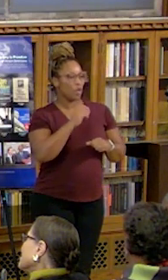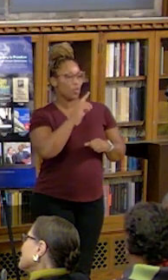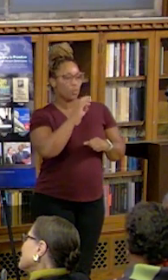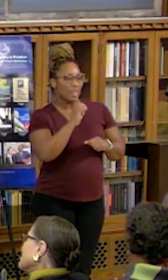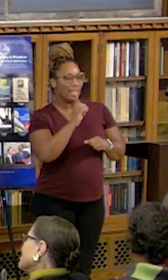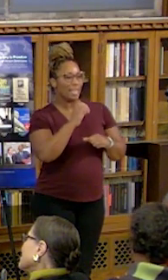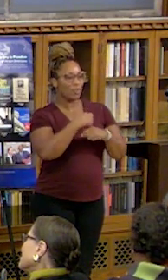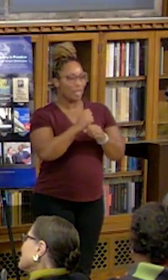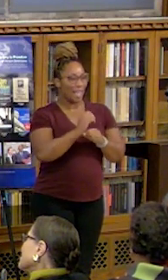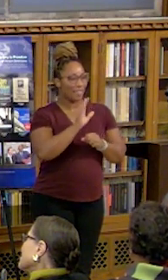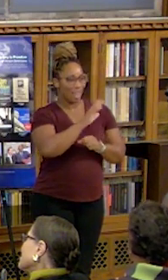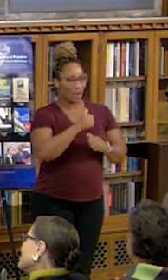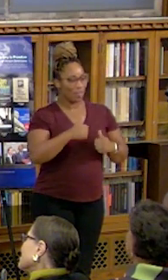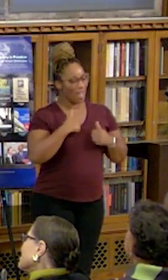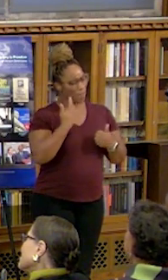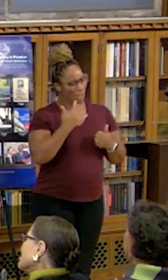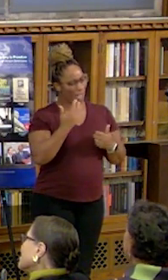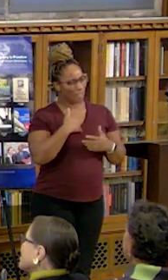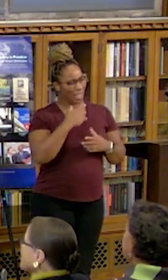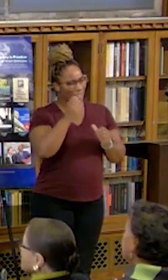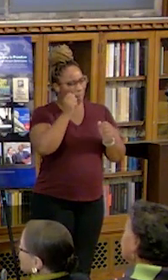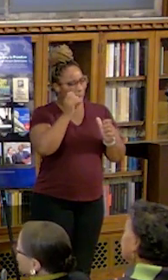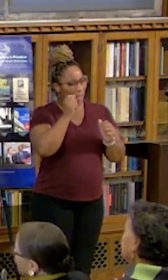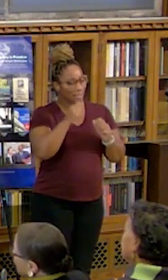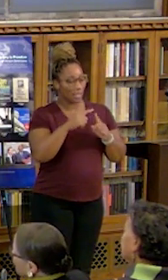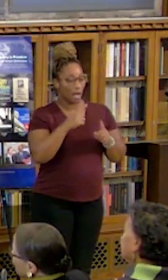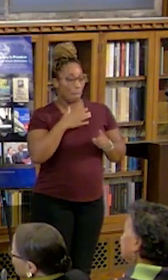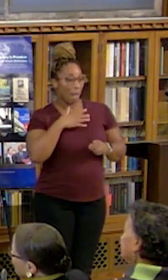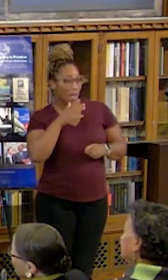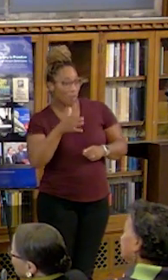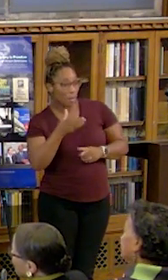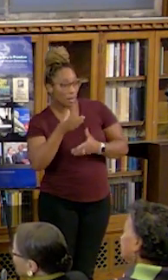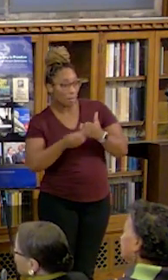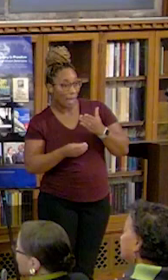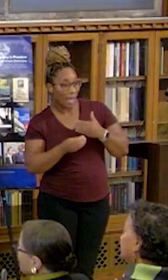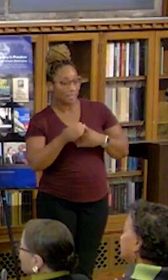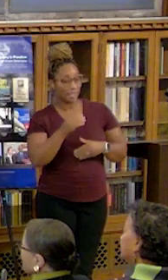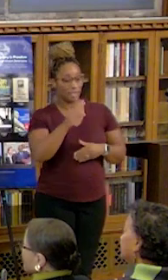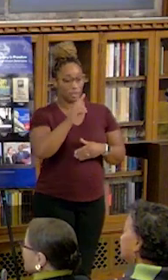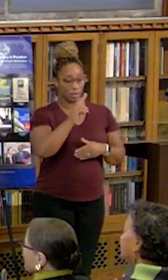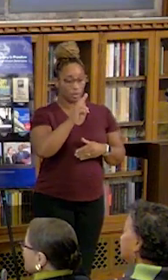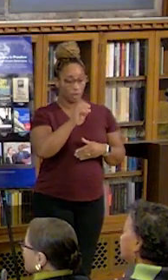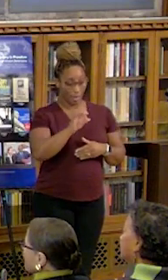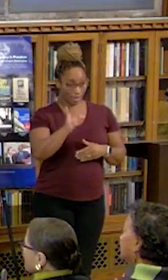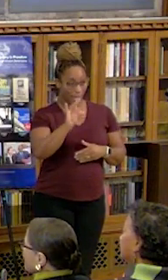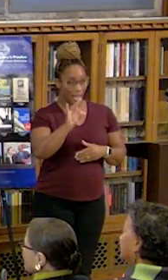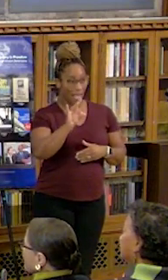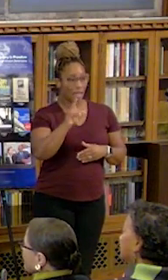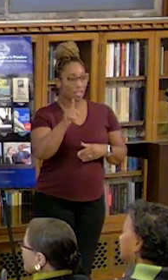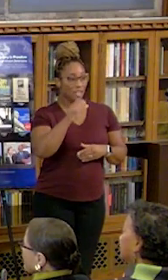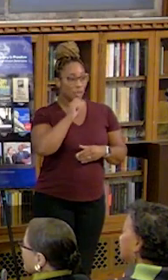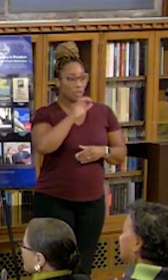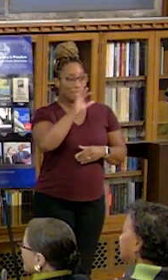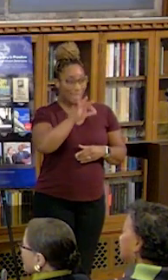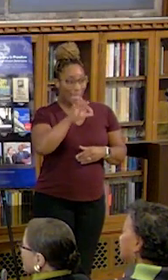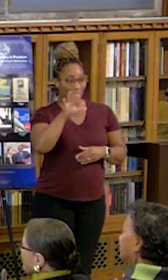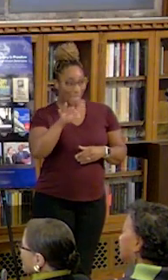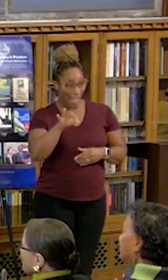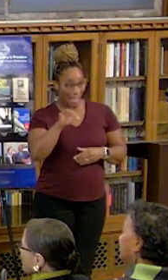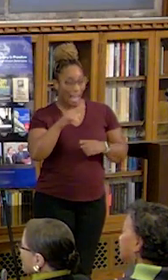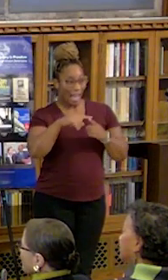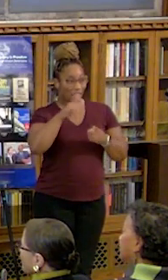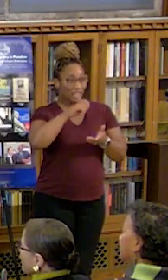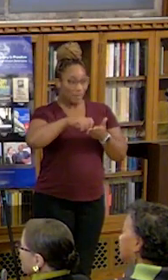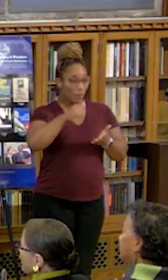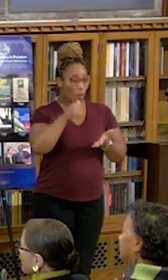someone's life is amazing I'm still my grandmother passed in 20 8 but she was 99 years old and she